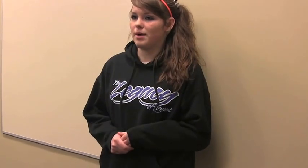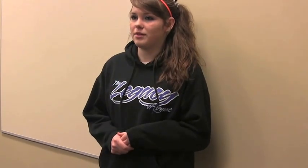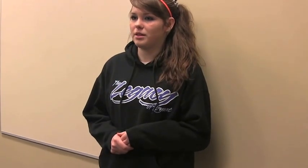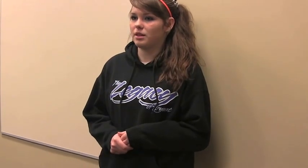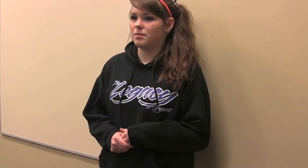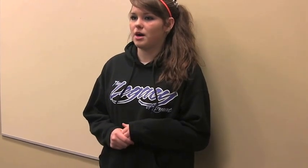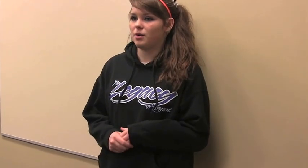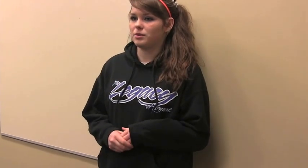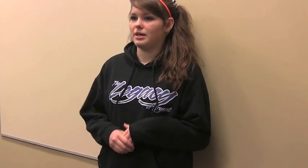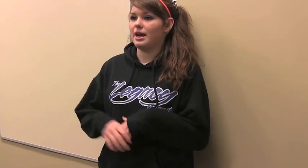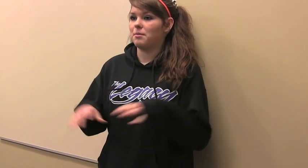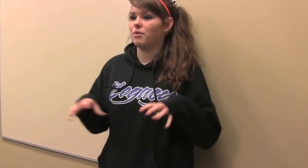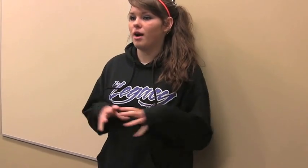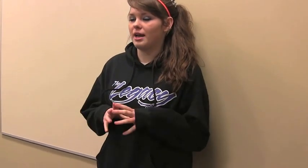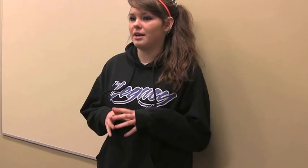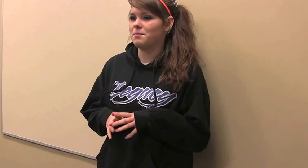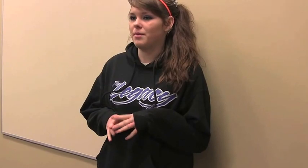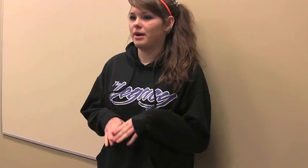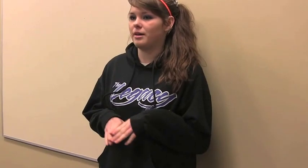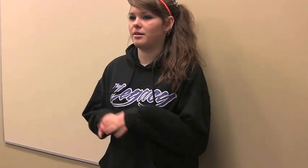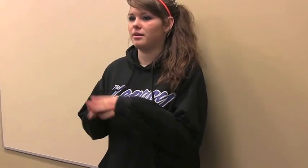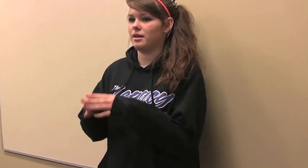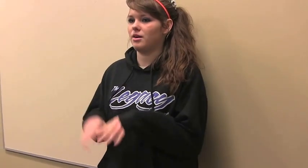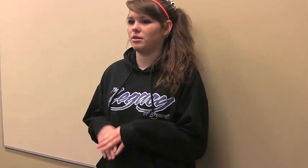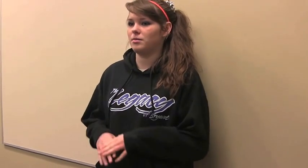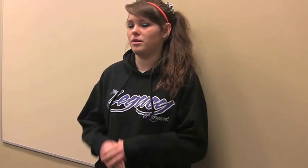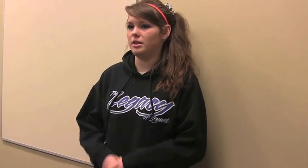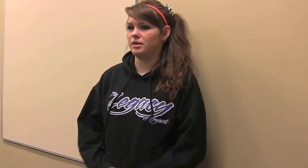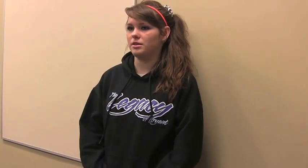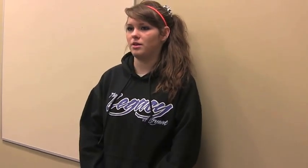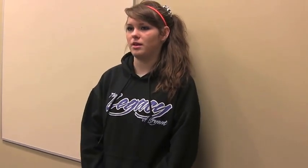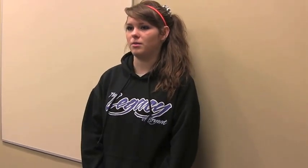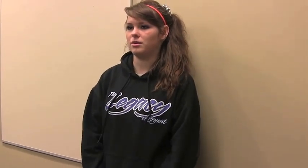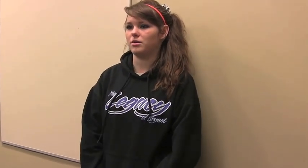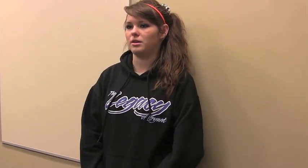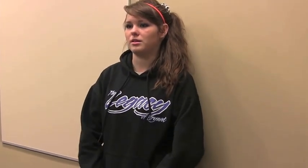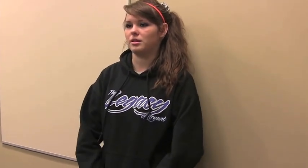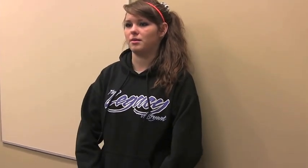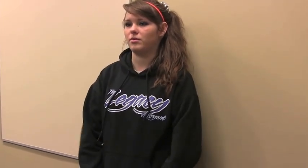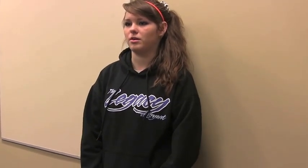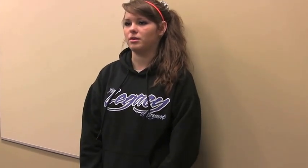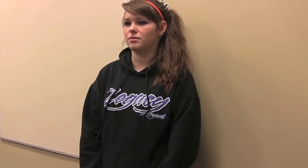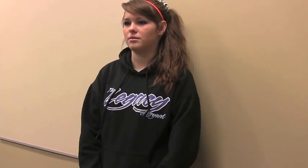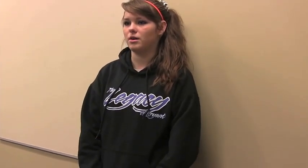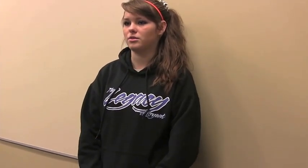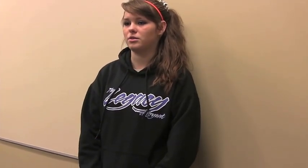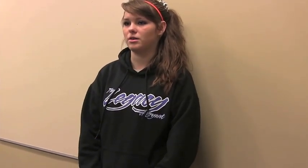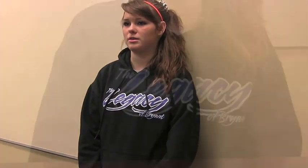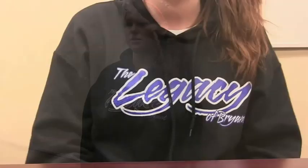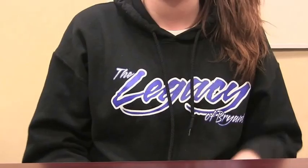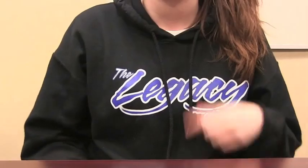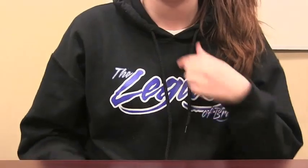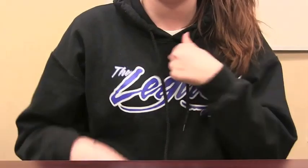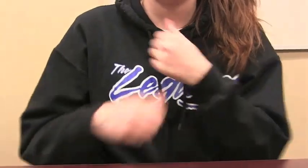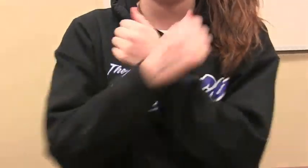the club, not only at Bryant but in our community, to know that we're doing this club for our students. I